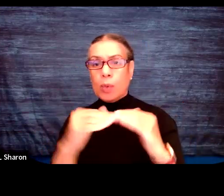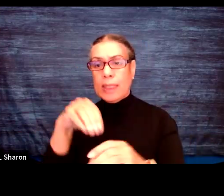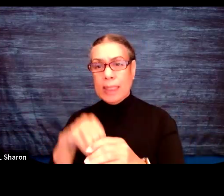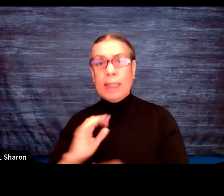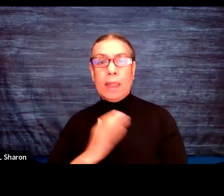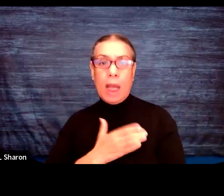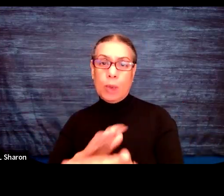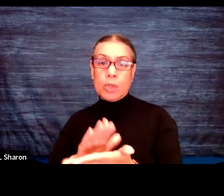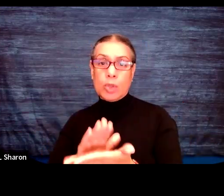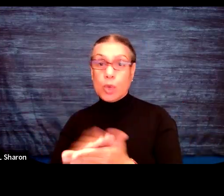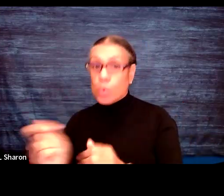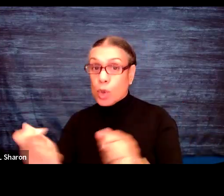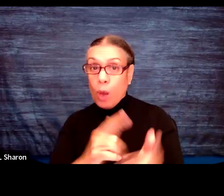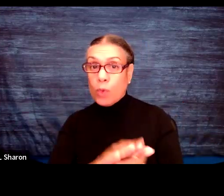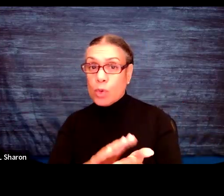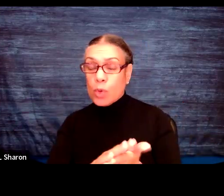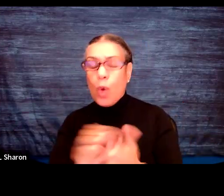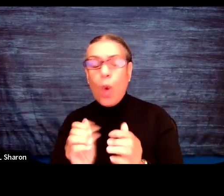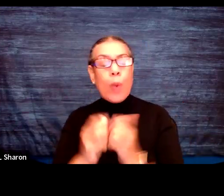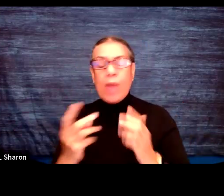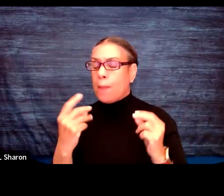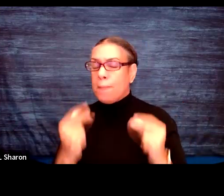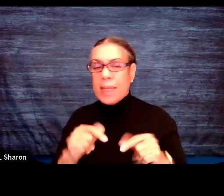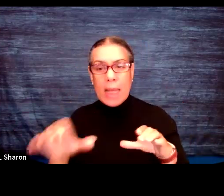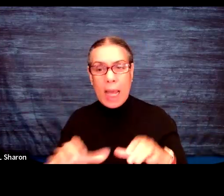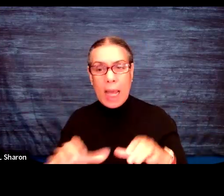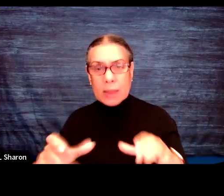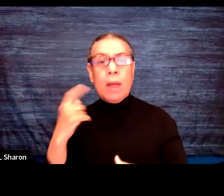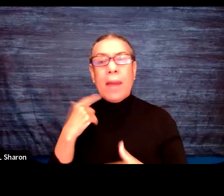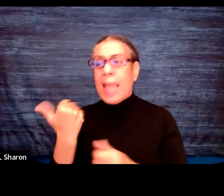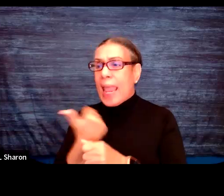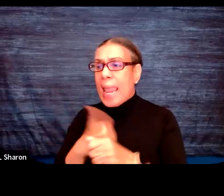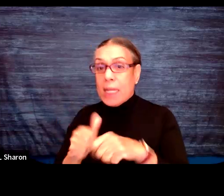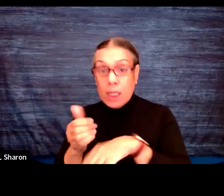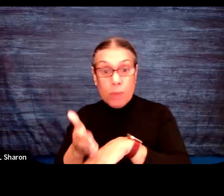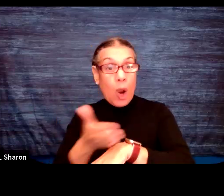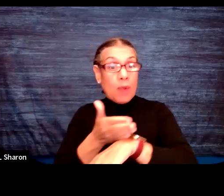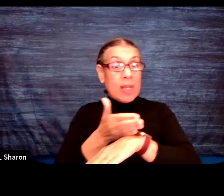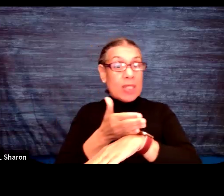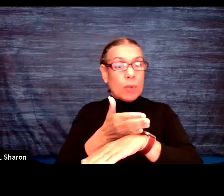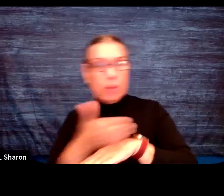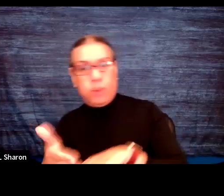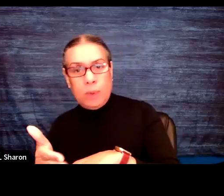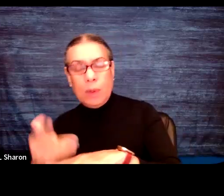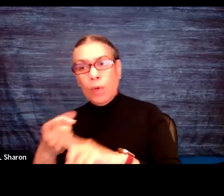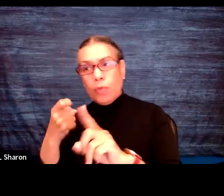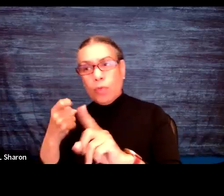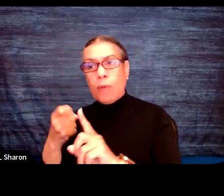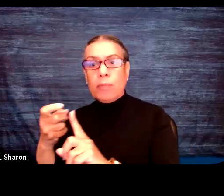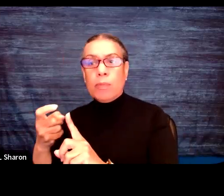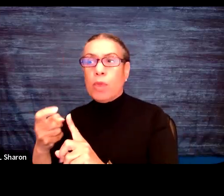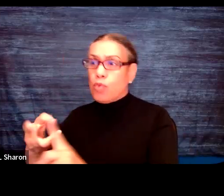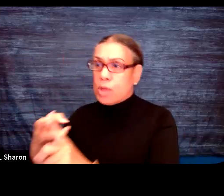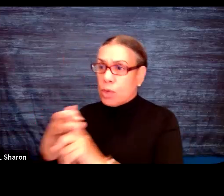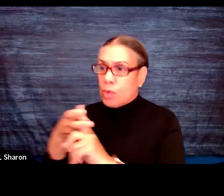of our schools. Without immediate action, we risk erasing any modicum of progress that was made by the Recruitment, Cultivation, and Diversity